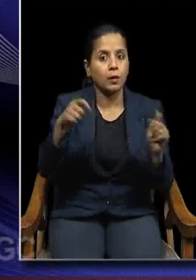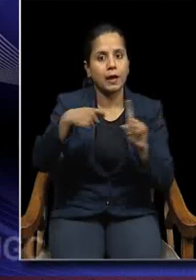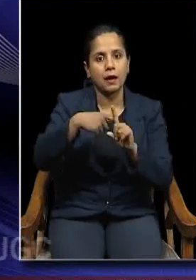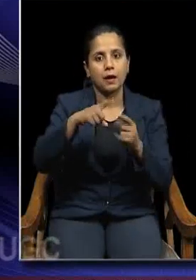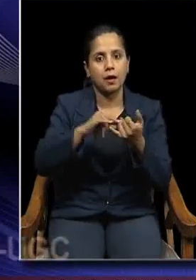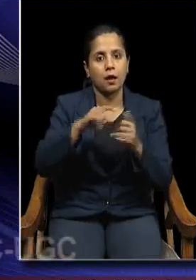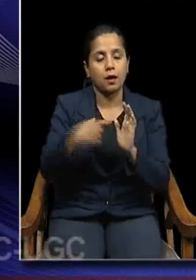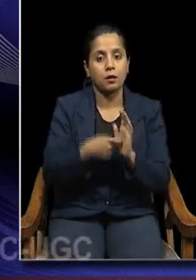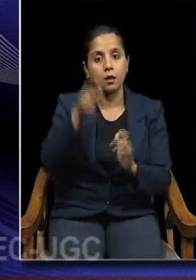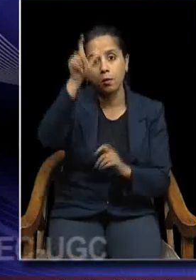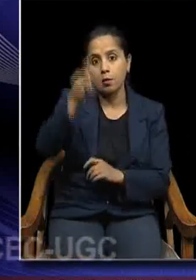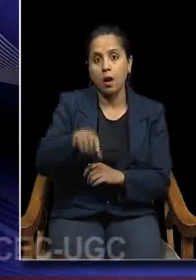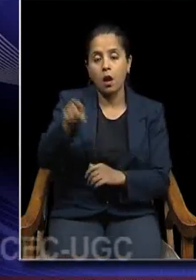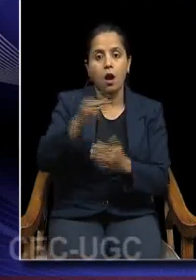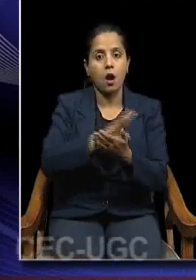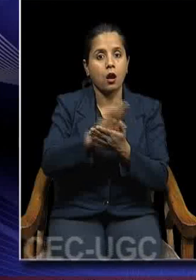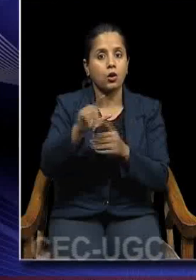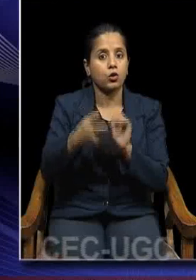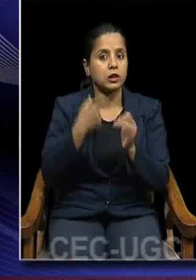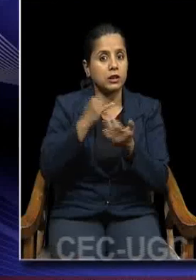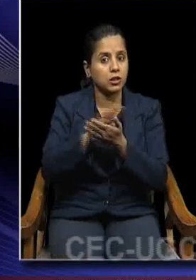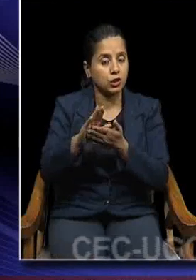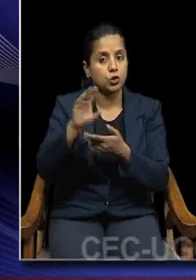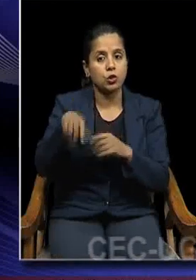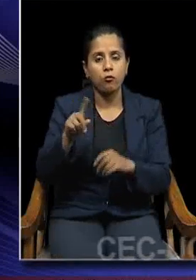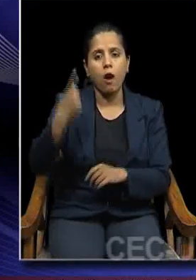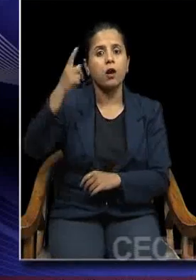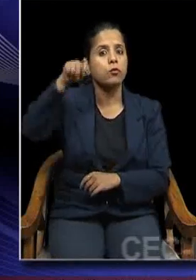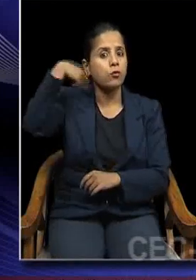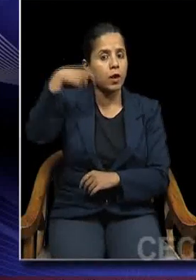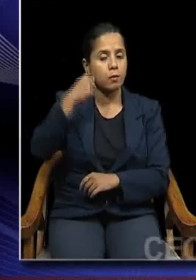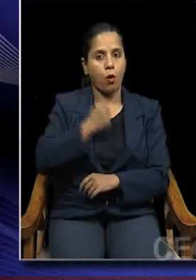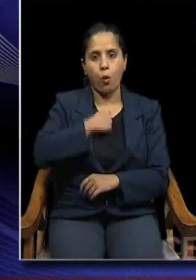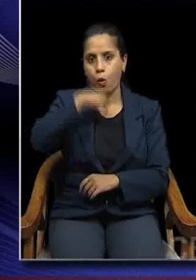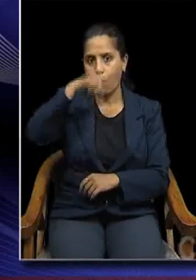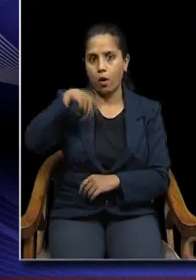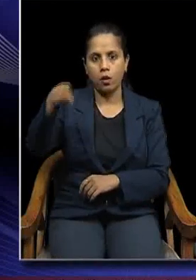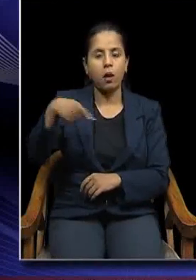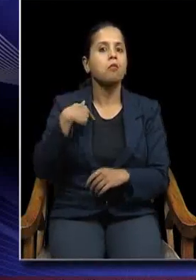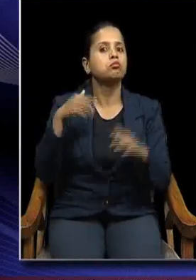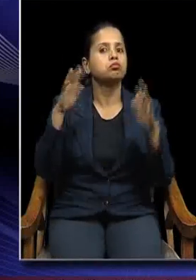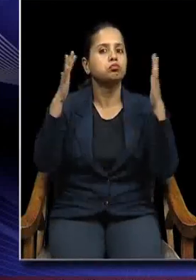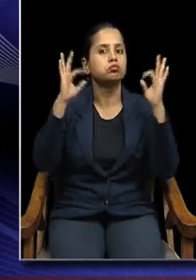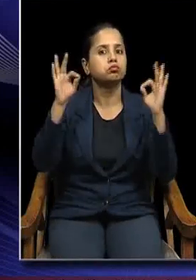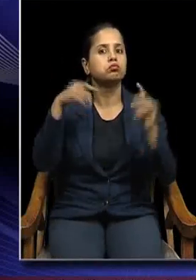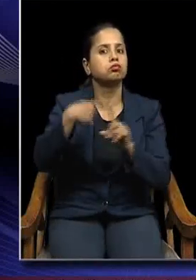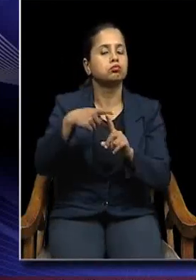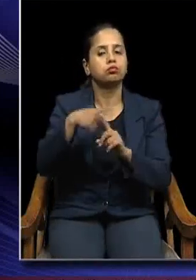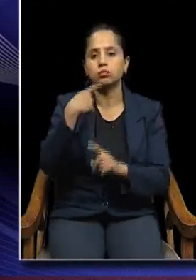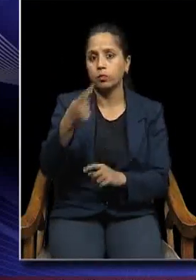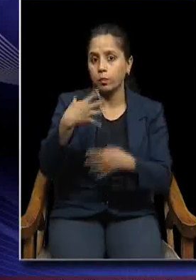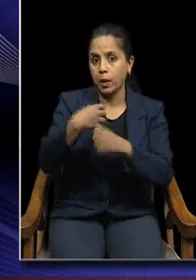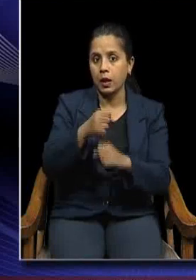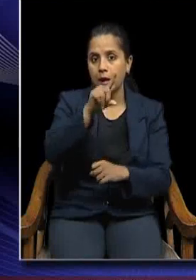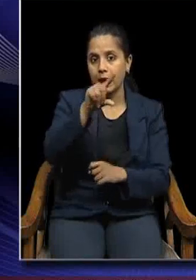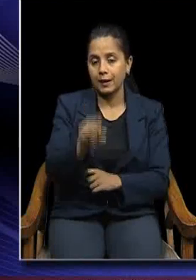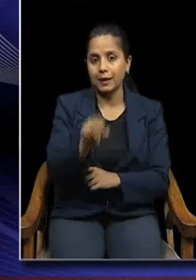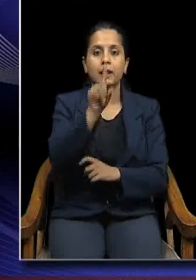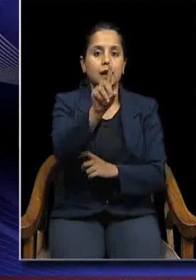Raja Harishchandra as the first Swadeshi film. So we find that Raja Harishchandra, which was made in